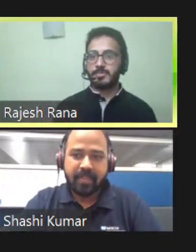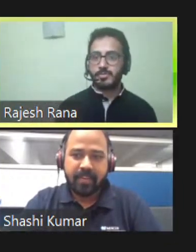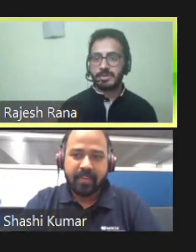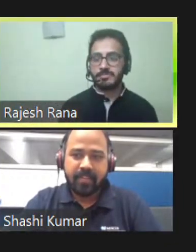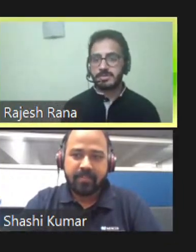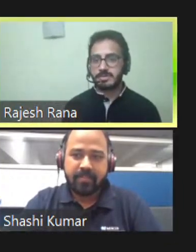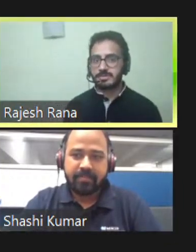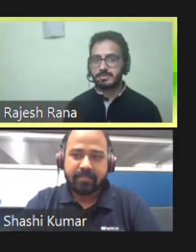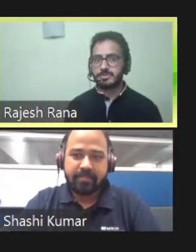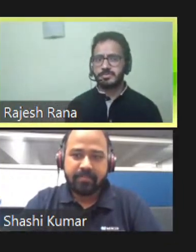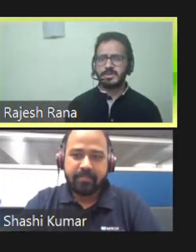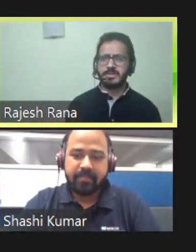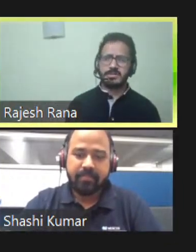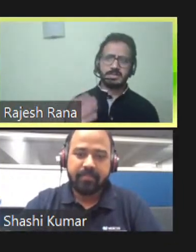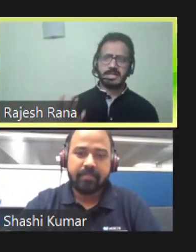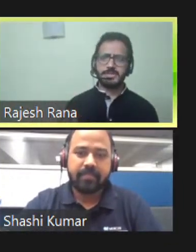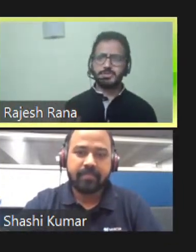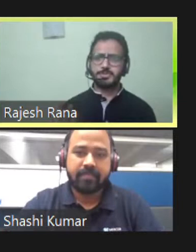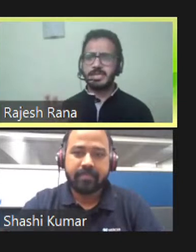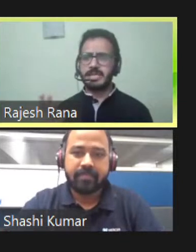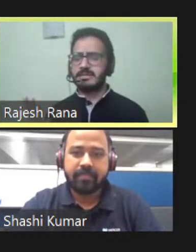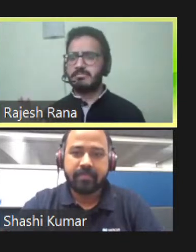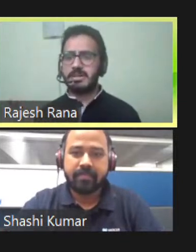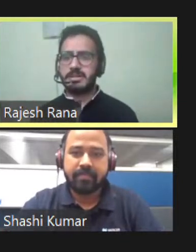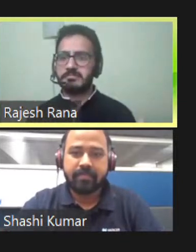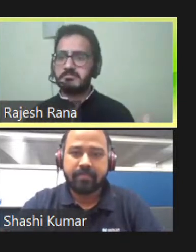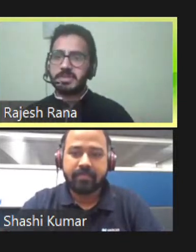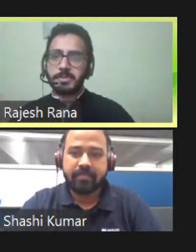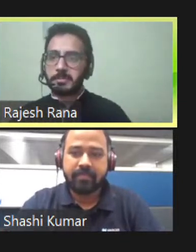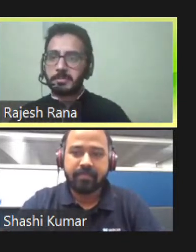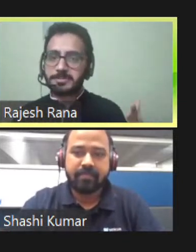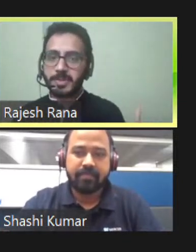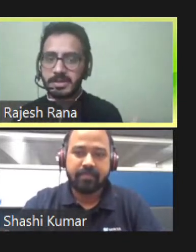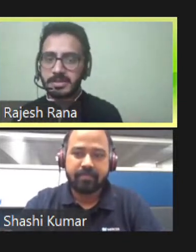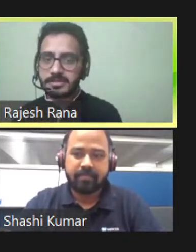When we are moving further, so there should be the best part is